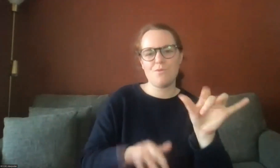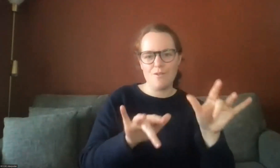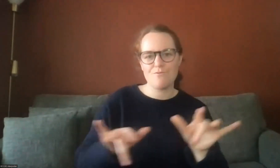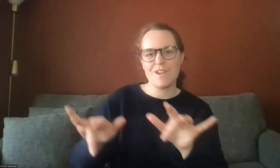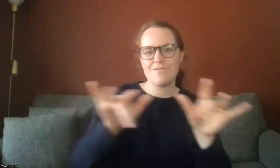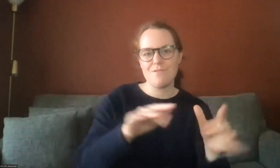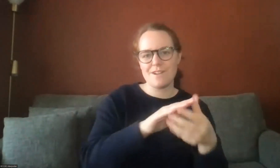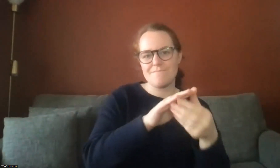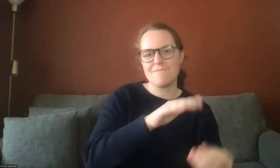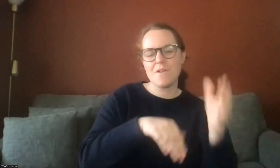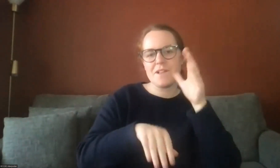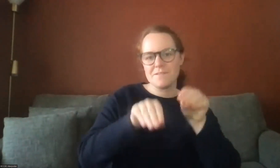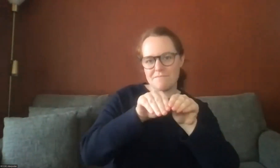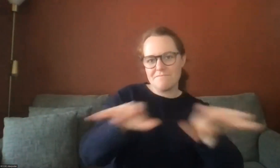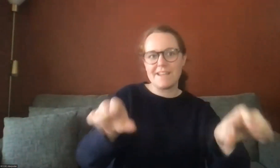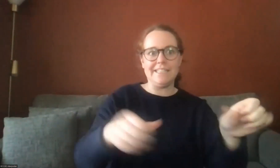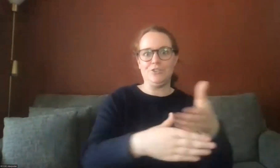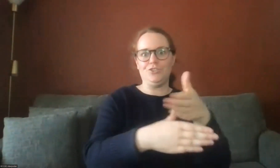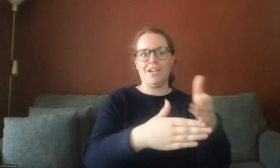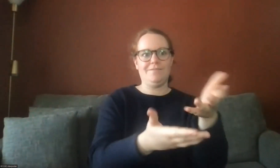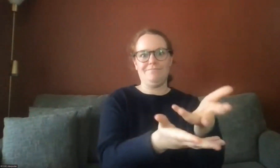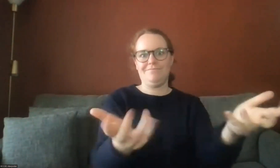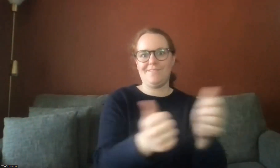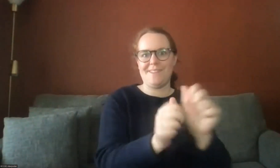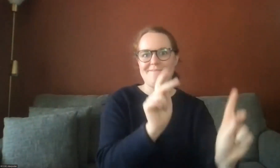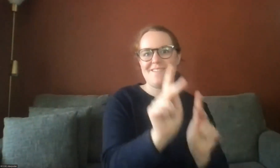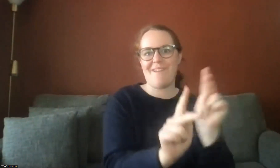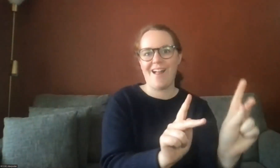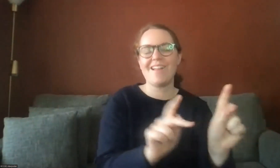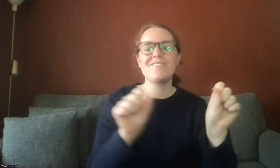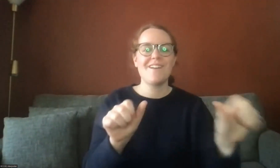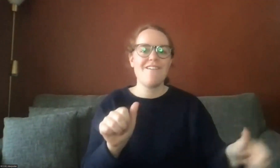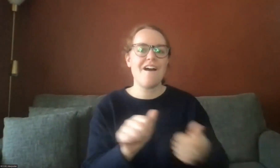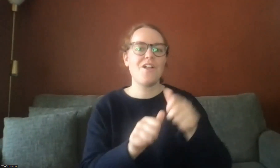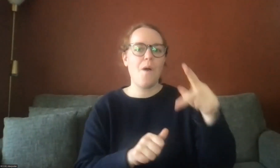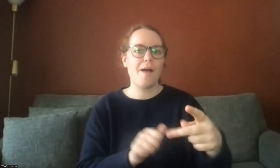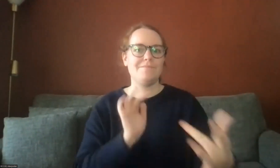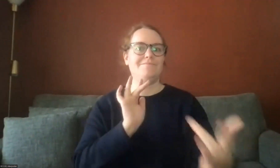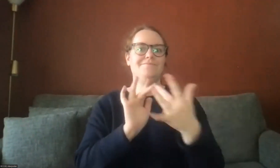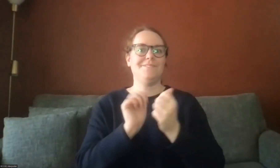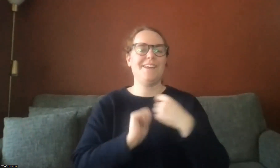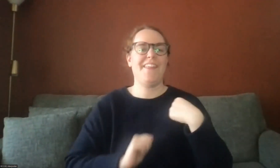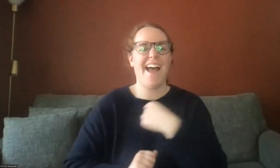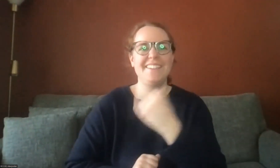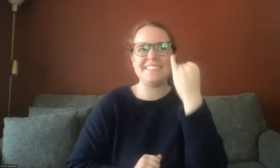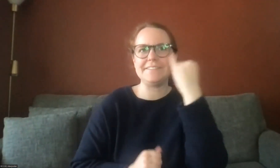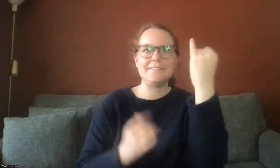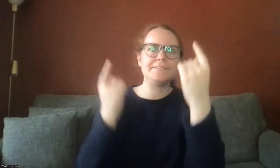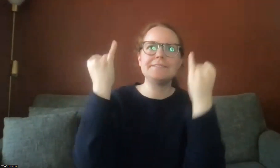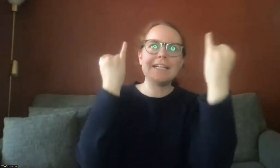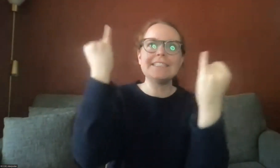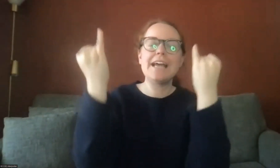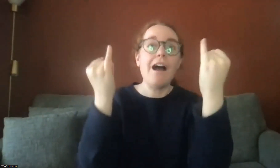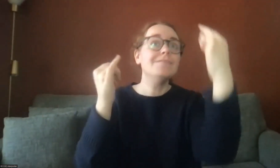other people. And you can absolutely follow up with us if you have more questions or think of something afterwards. We